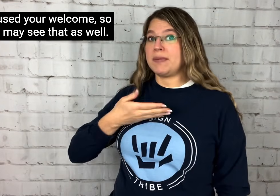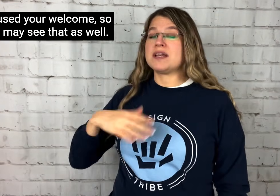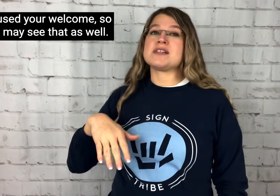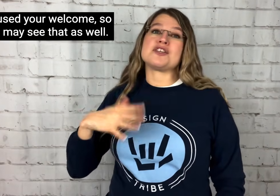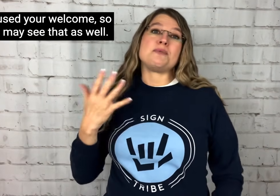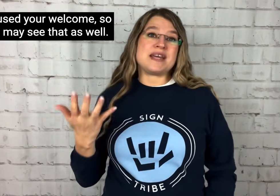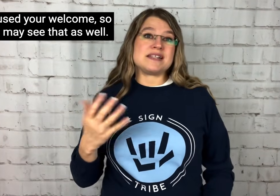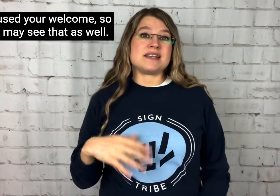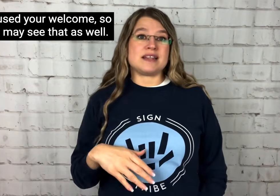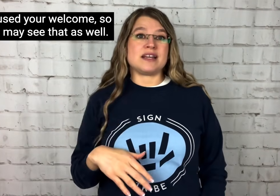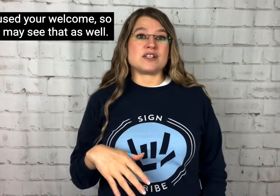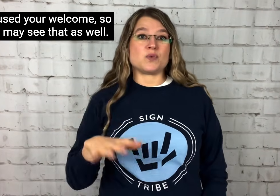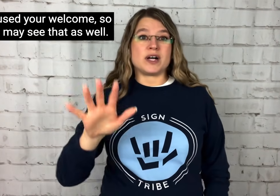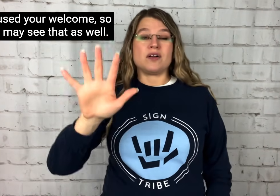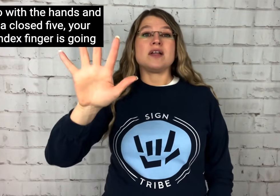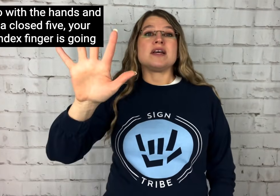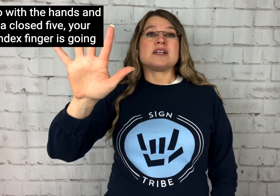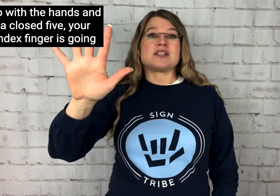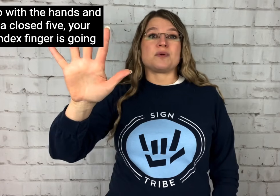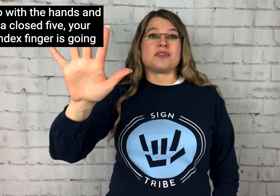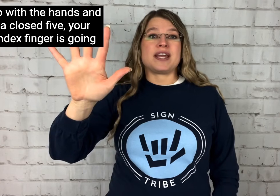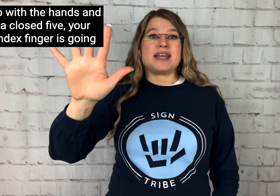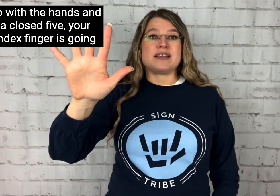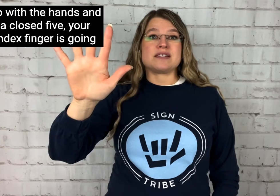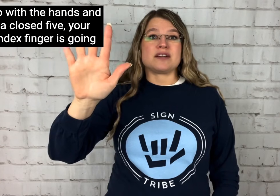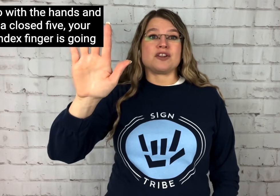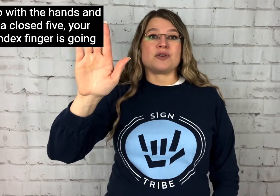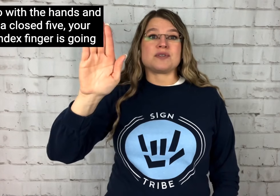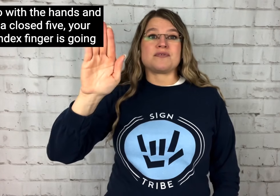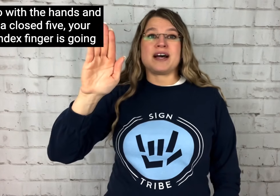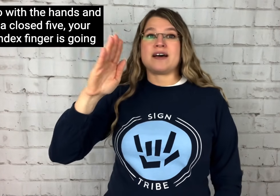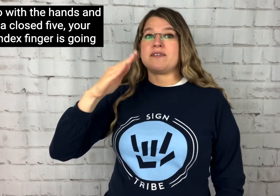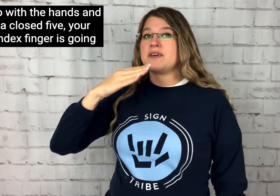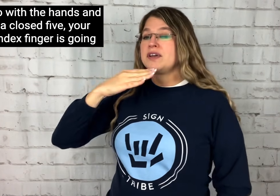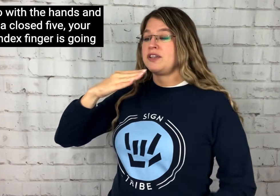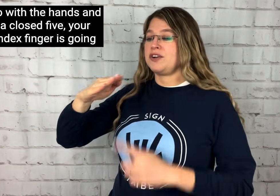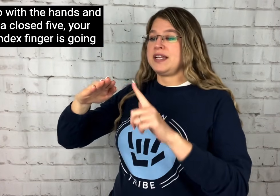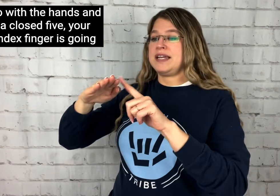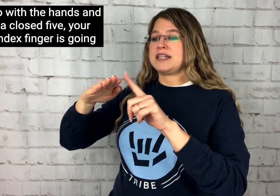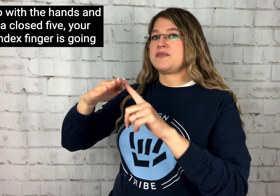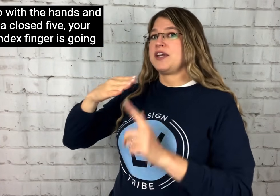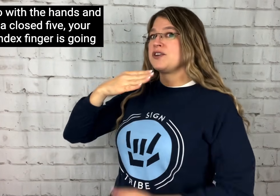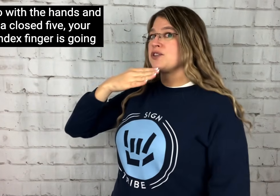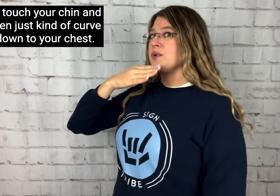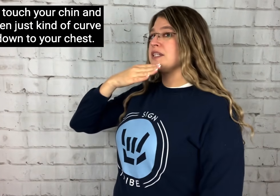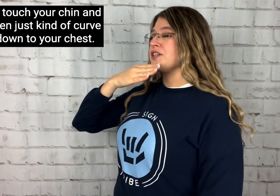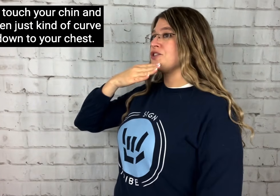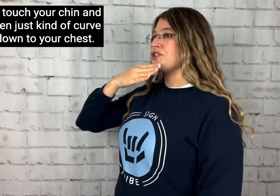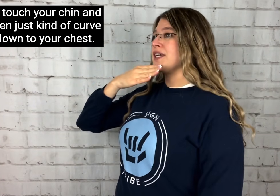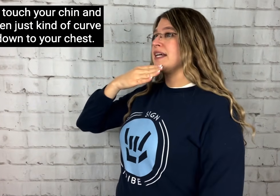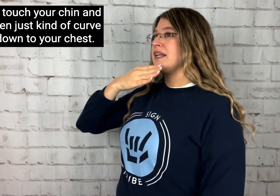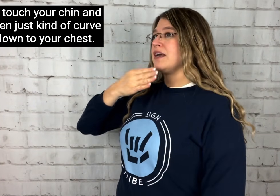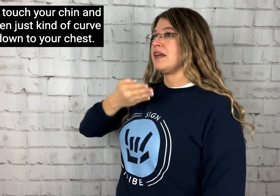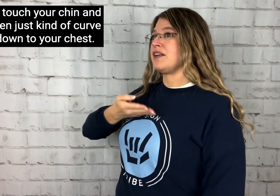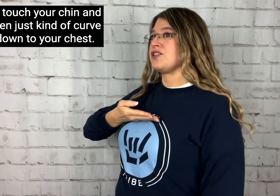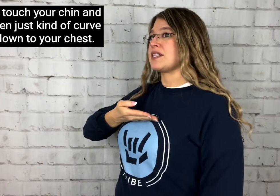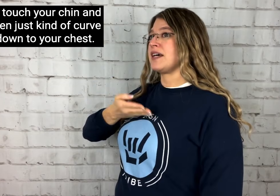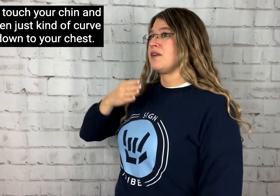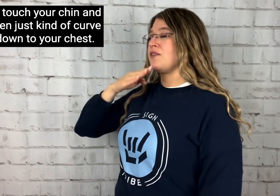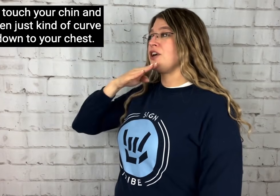So you may see that as well. So with the hands in a closed 5, your index finger is going to touch your chin and then just kind of curve